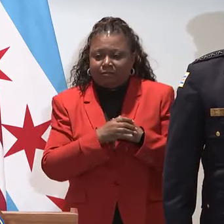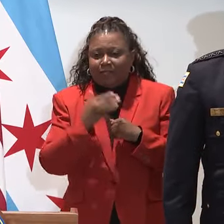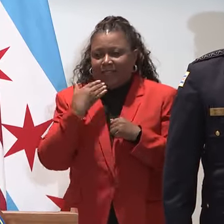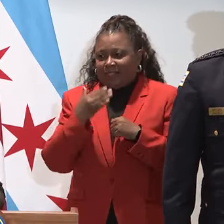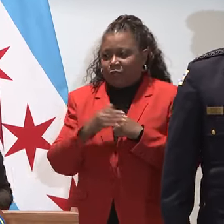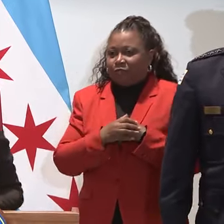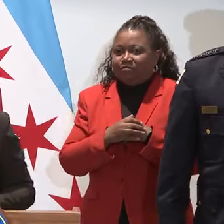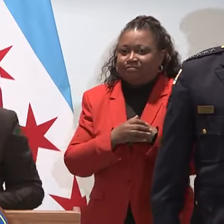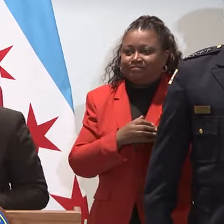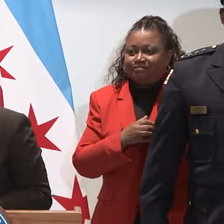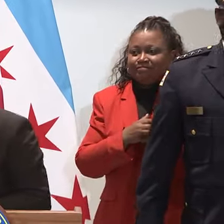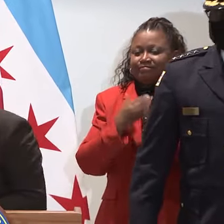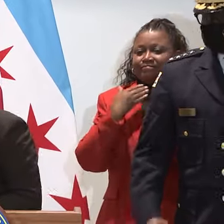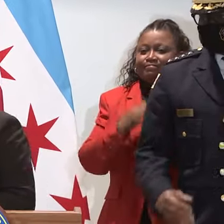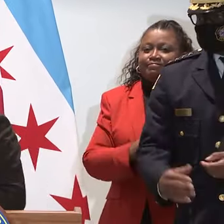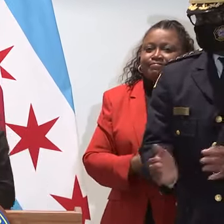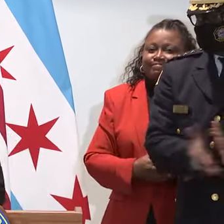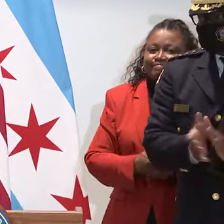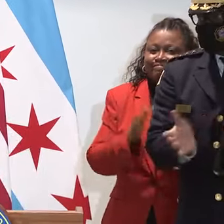you. All right.